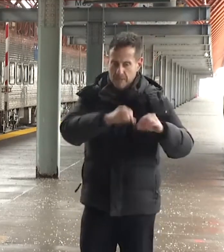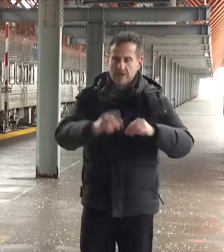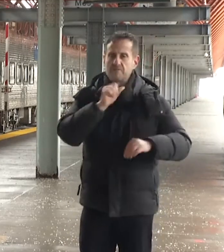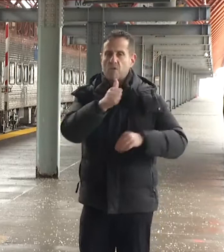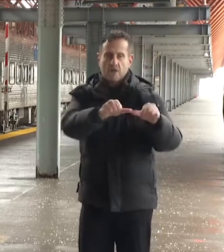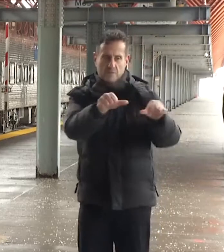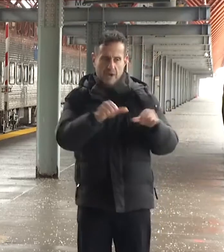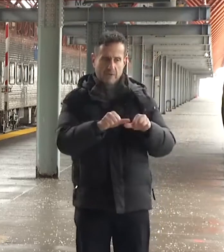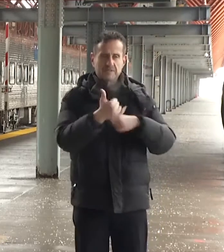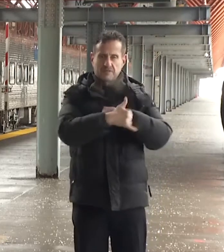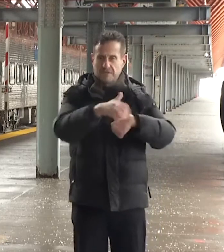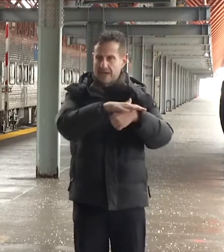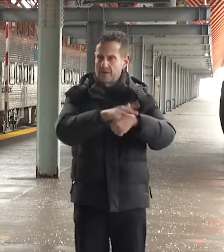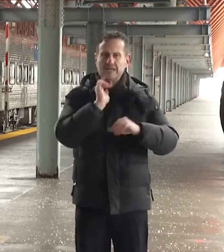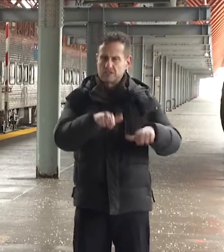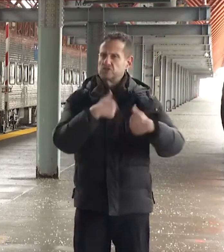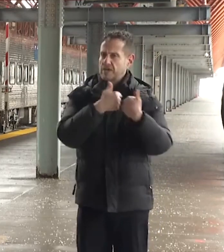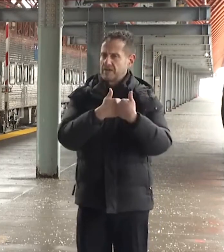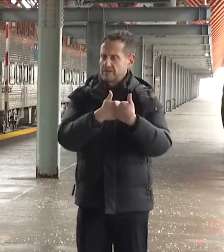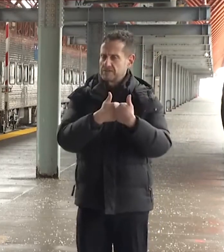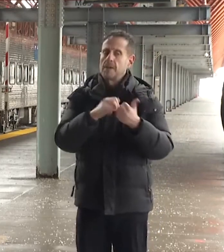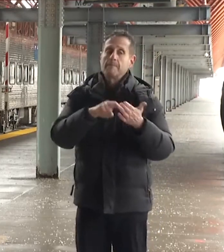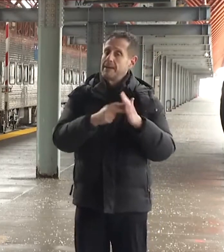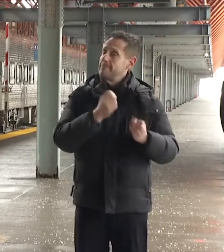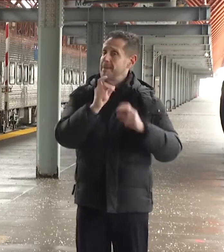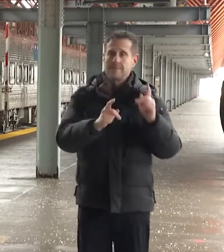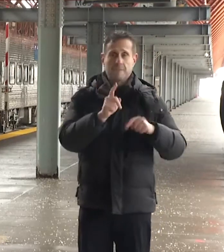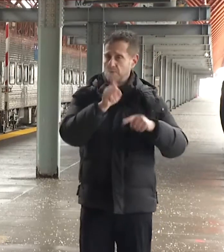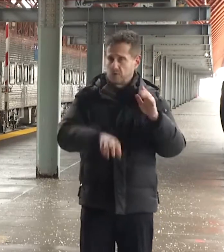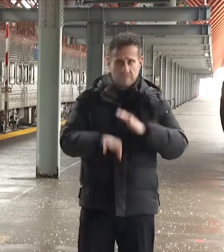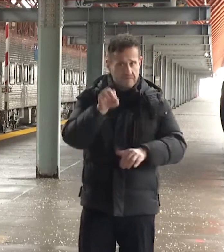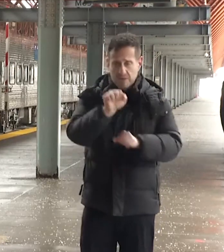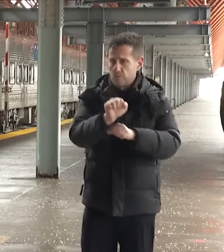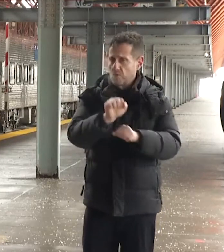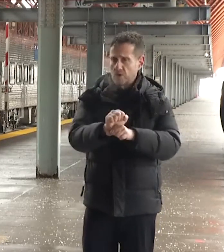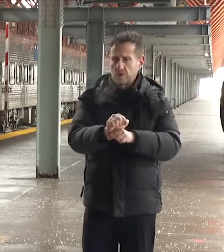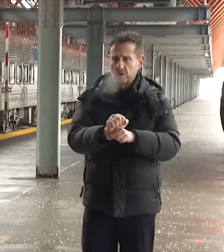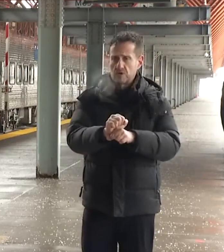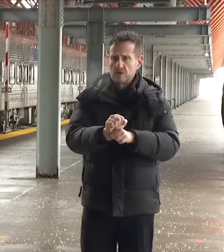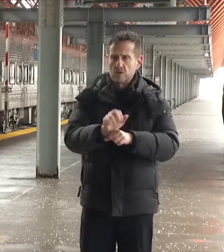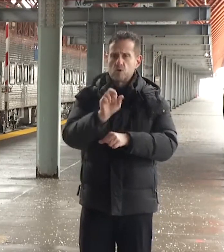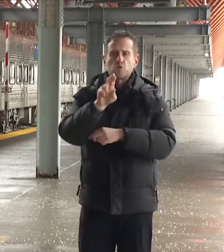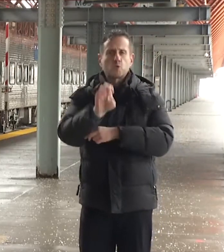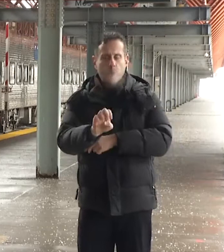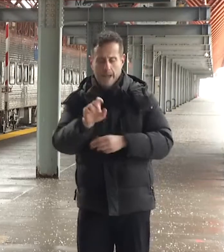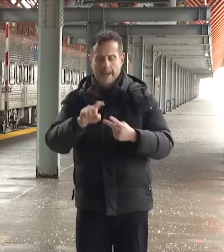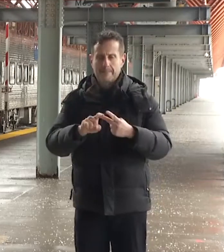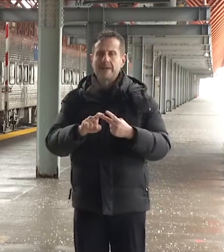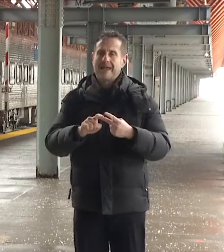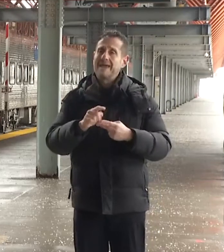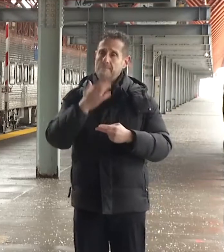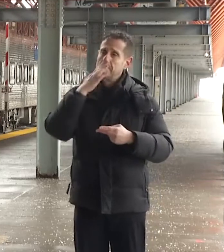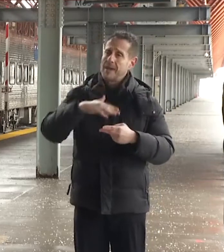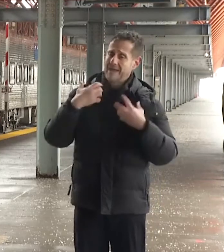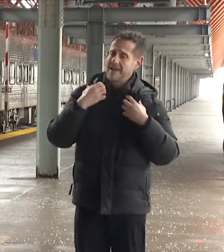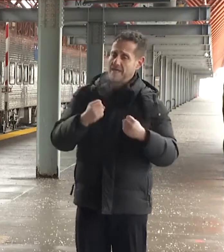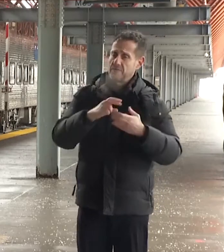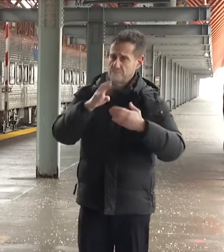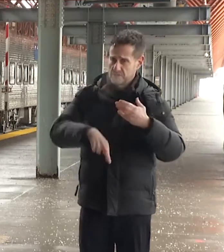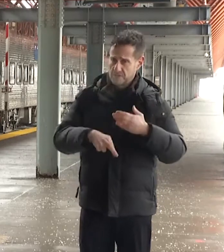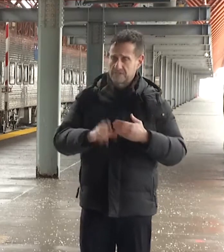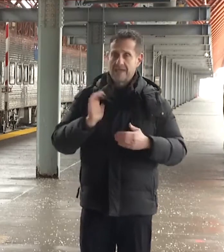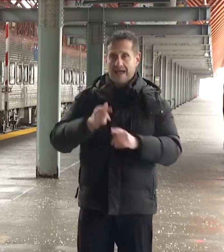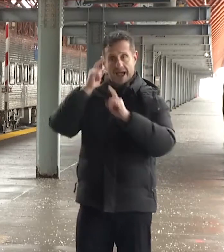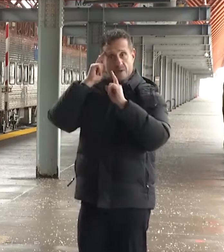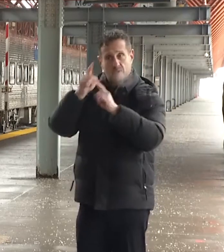very challenging, leading to high unemployment rates, crime, and poor health outcomes. Our